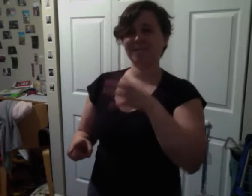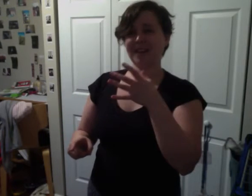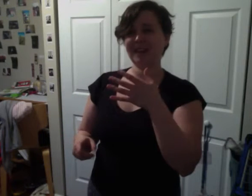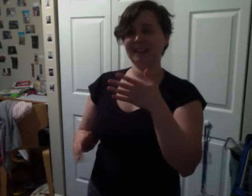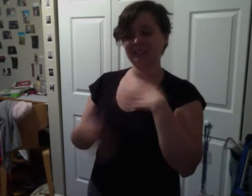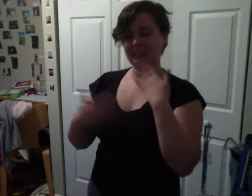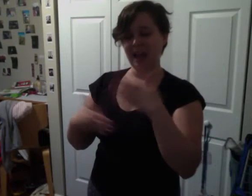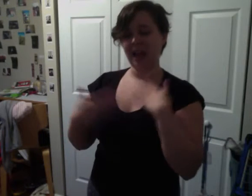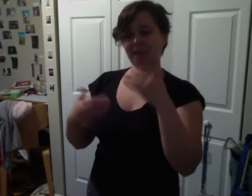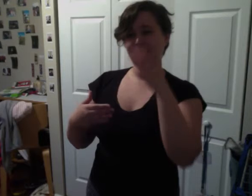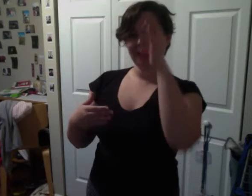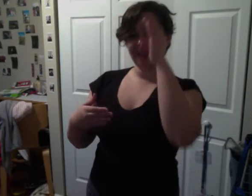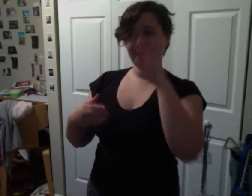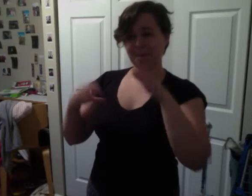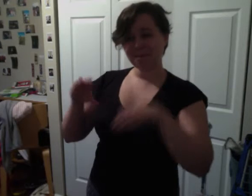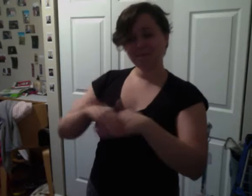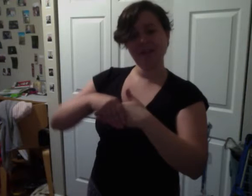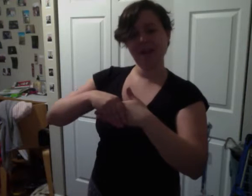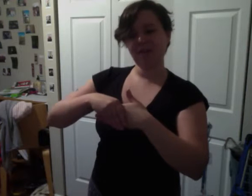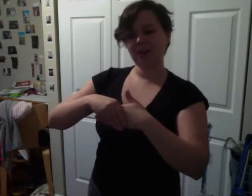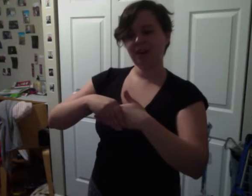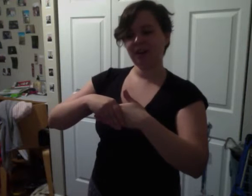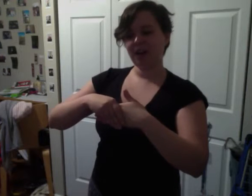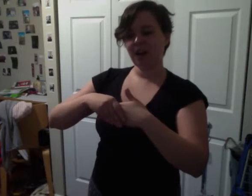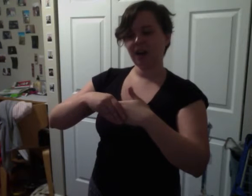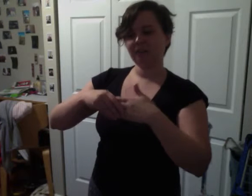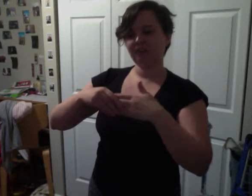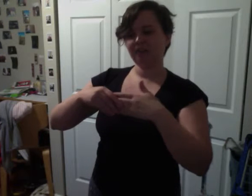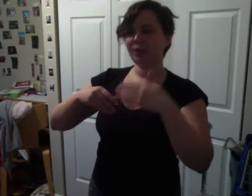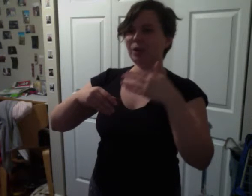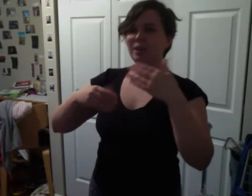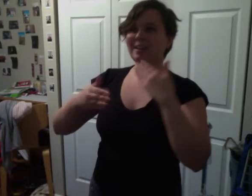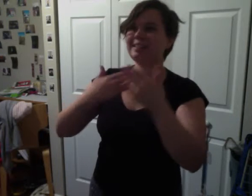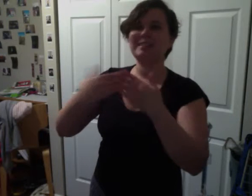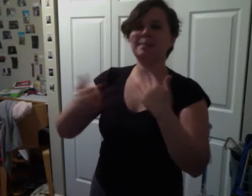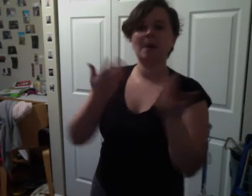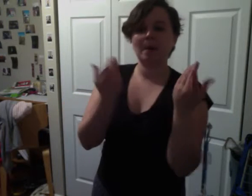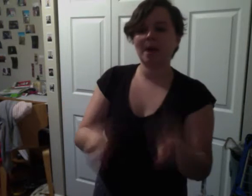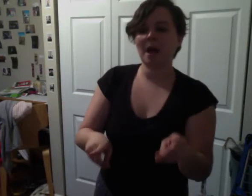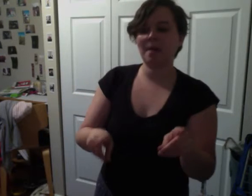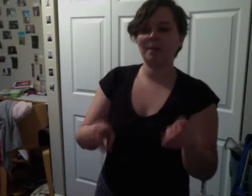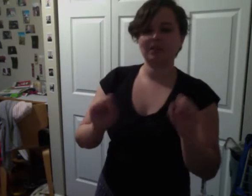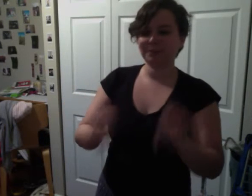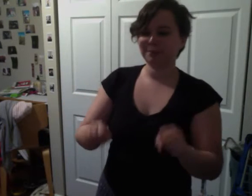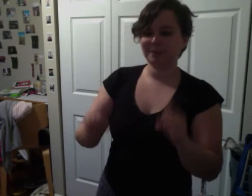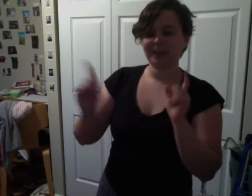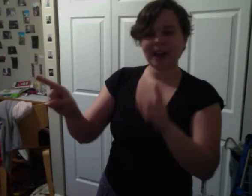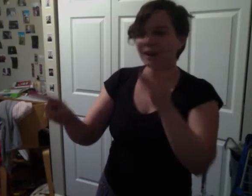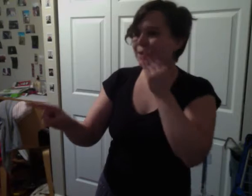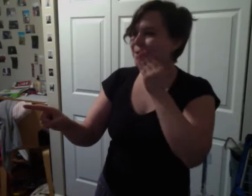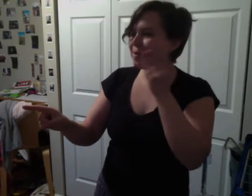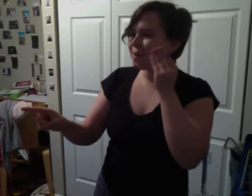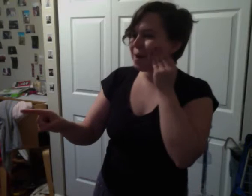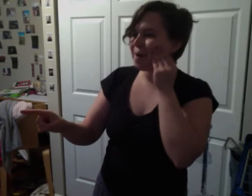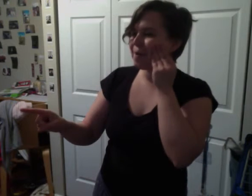a knowledge, knowing that you can hug somebody without them throwing you downstairs and saying, "Get your hands off me." And being married is like having a